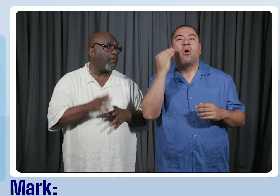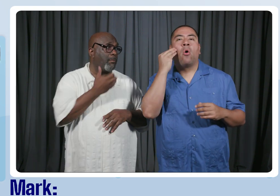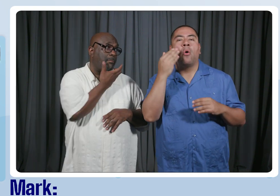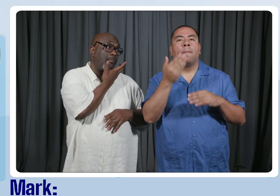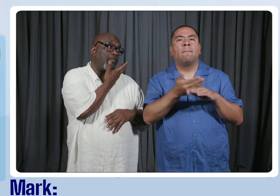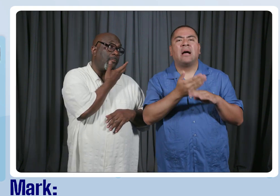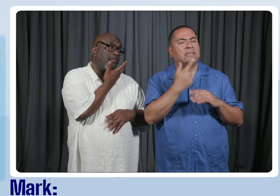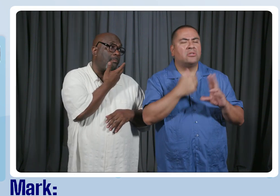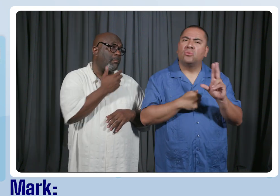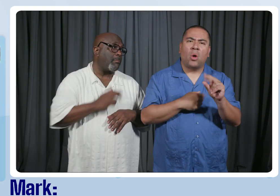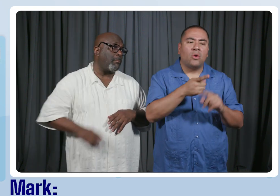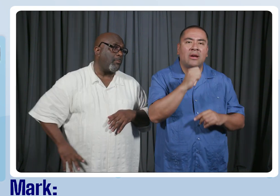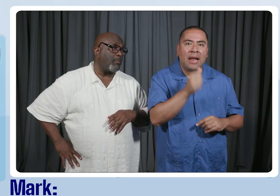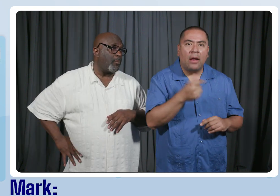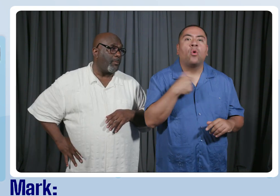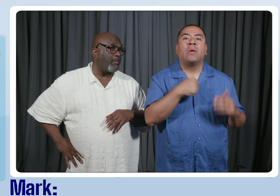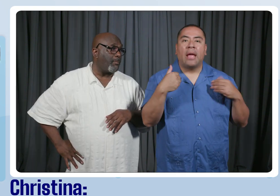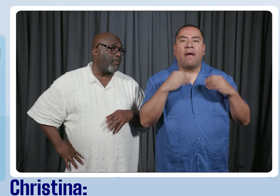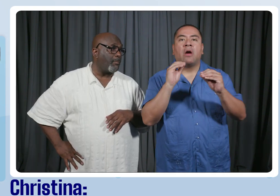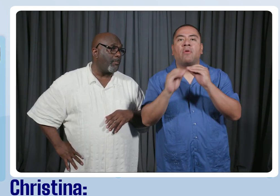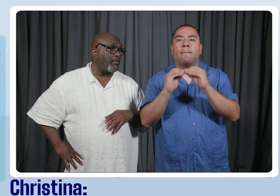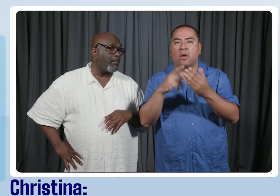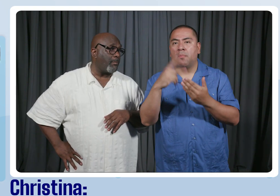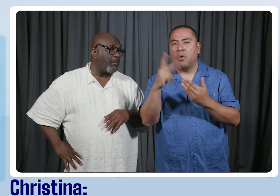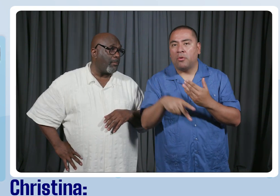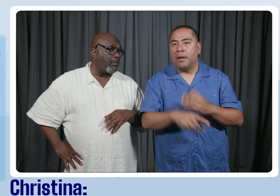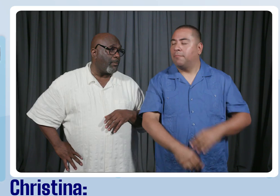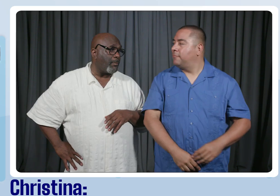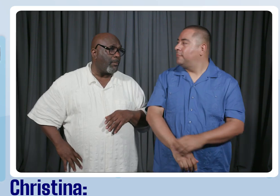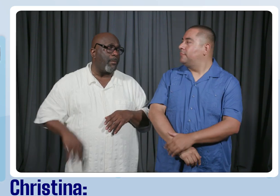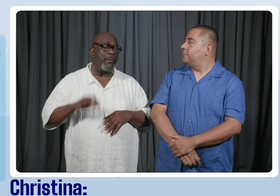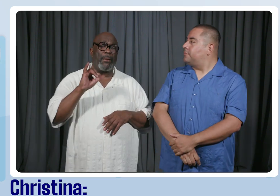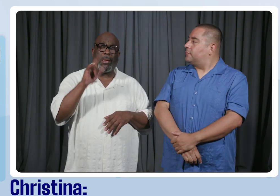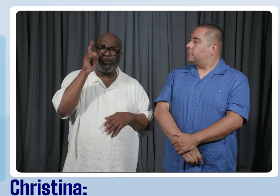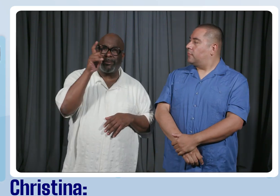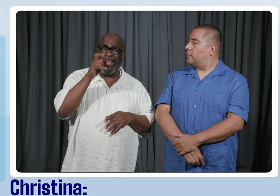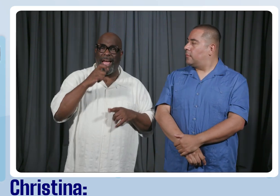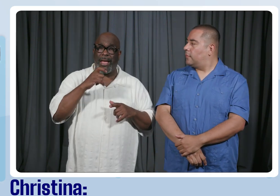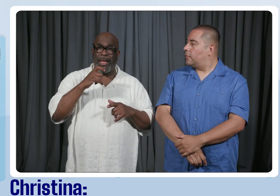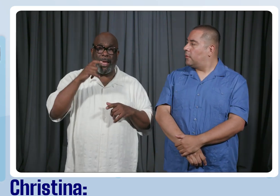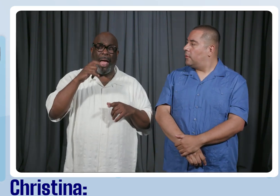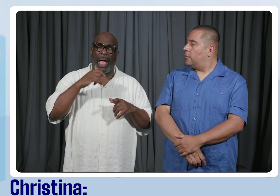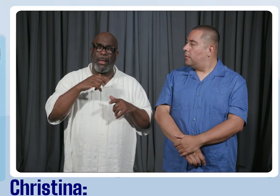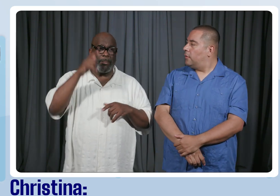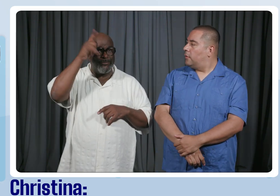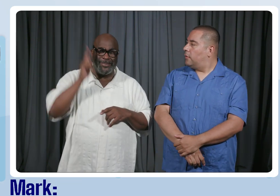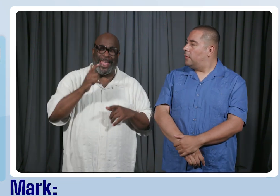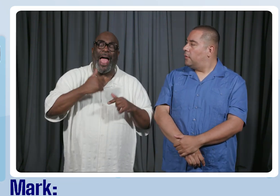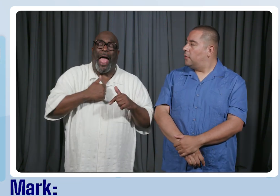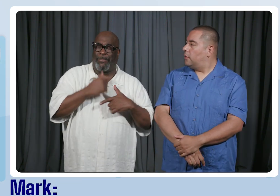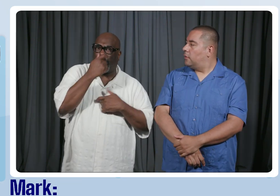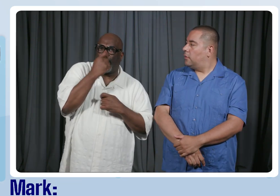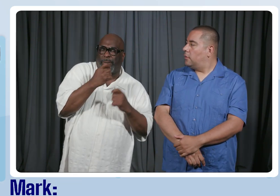and says, no, you're not, because we have a repair program. I'm interested in hearing from both of you about any of your favorite projects.